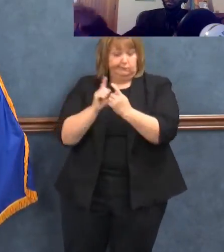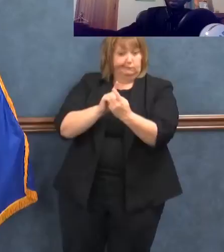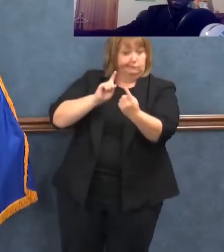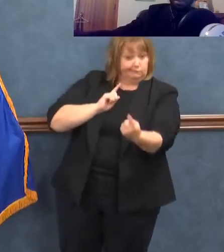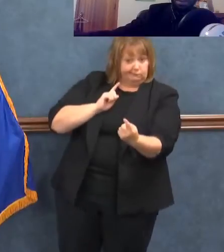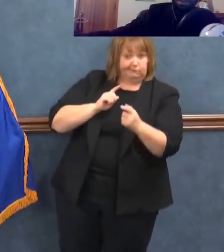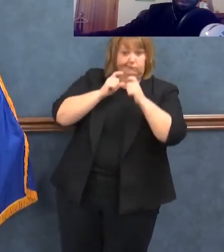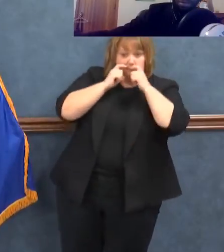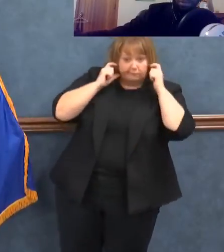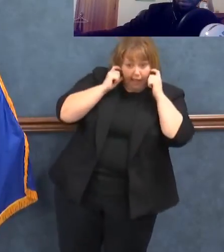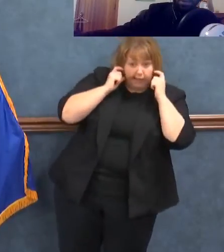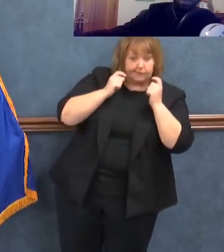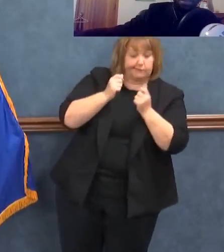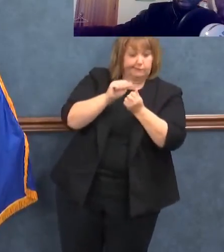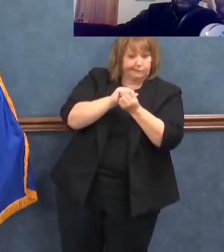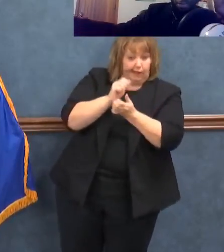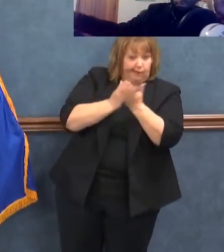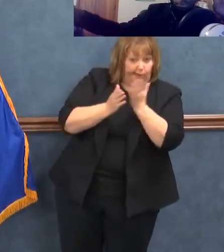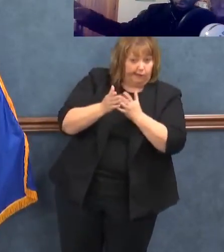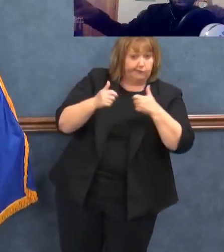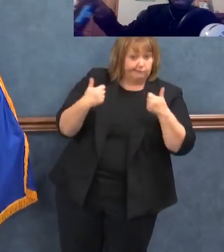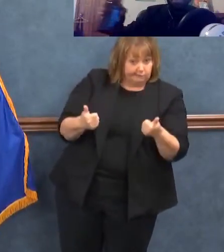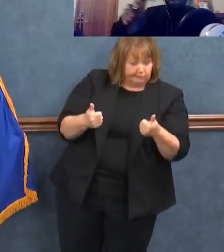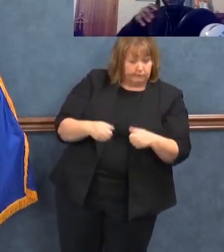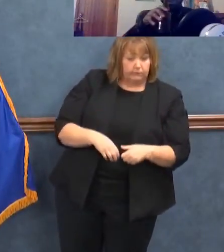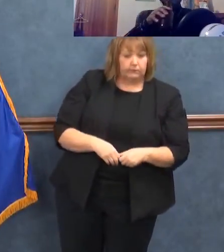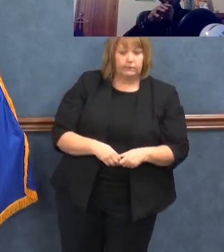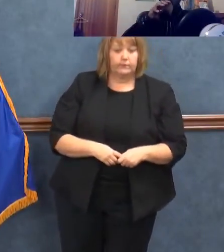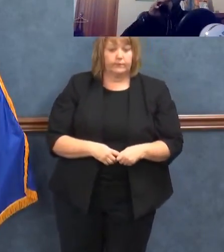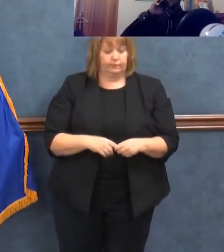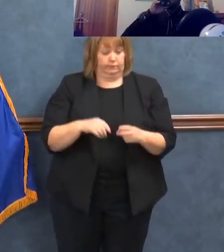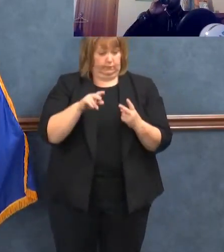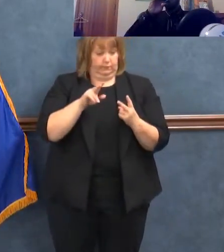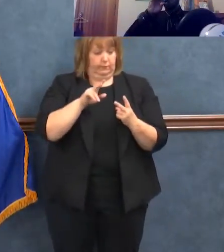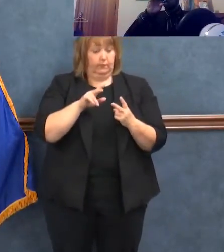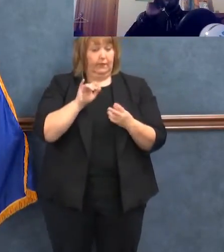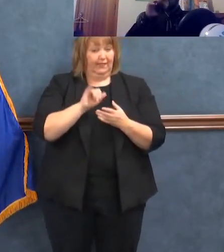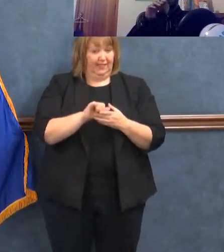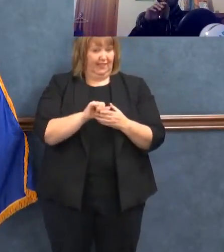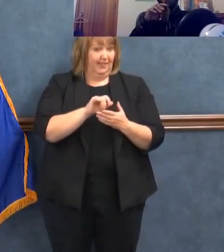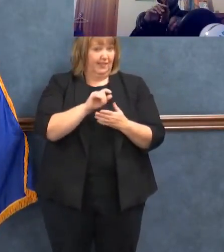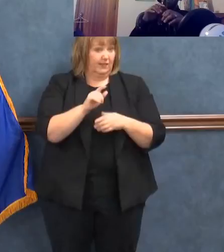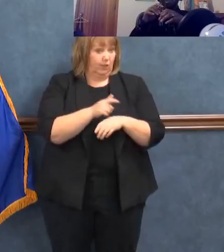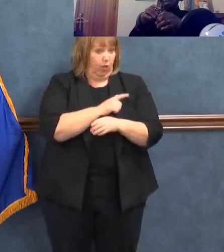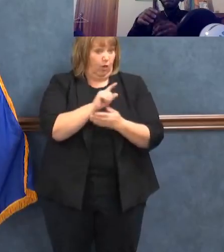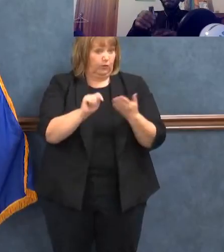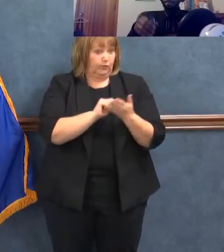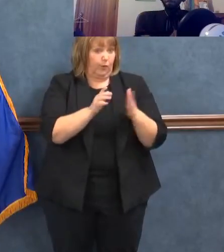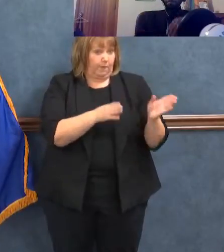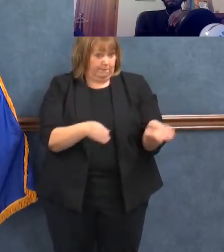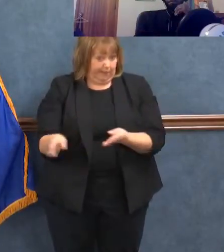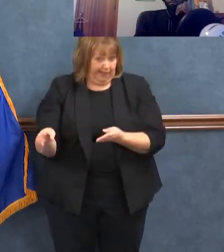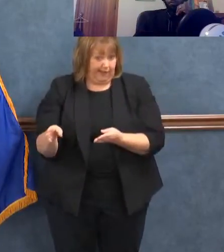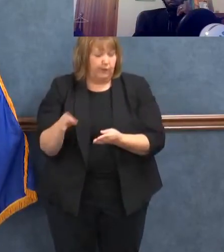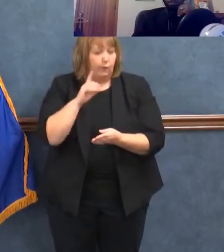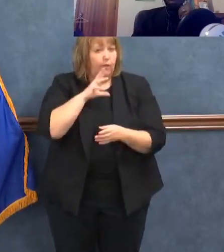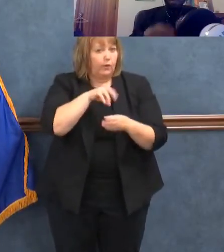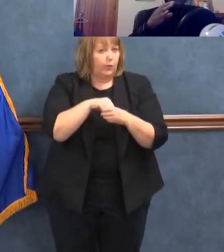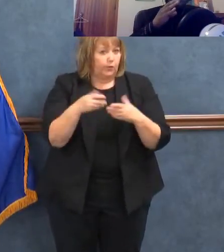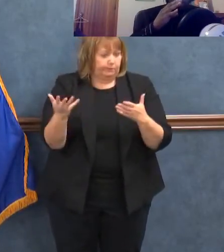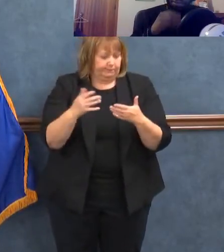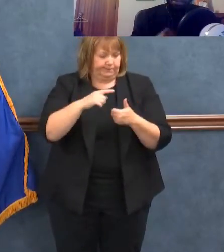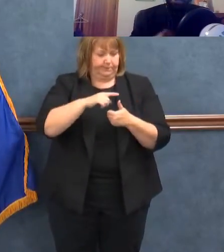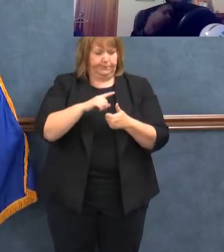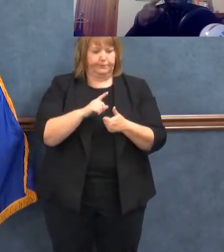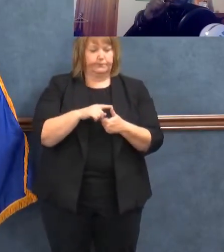restrictions that are put in place. Okay, so this is Dad's restriction. This new long-term strategy will include the following key components.